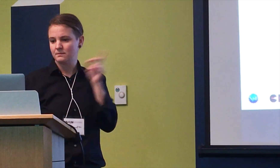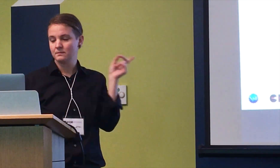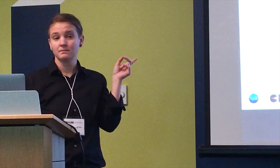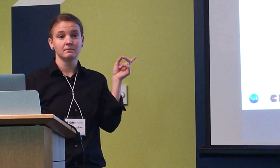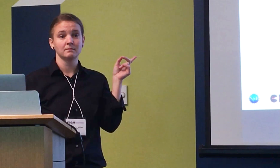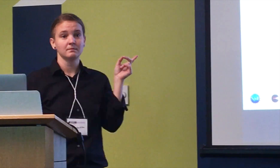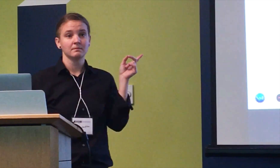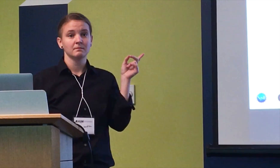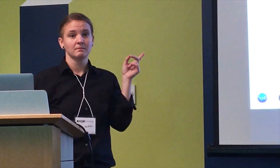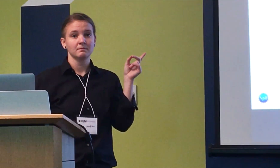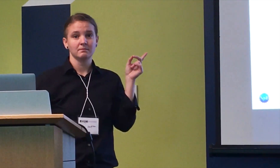for a moment to this.